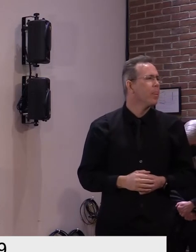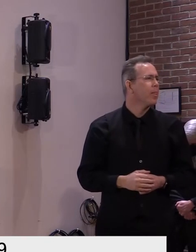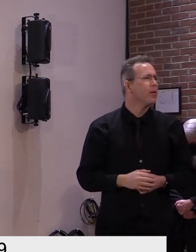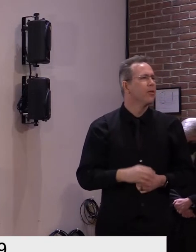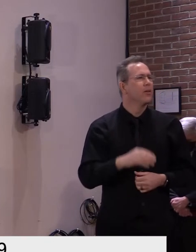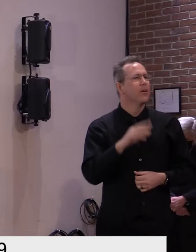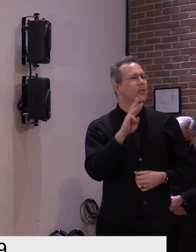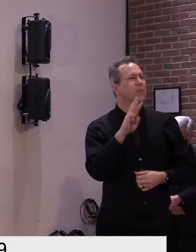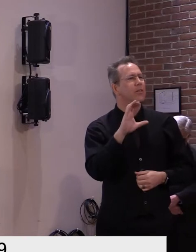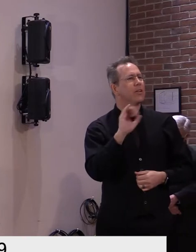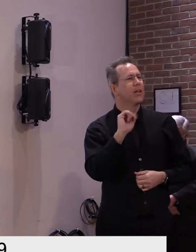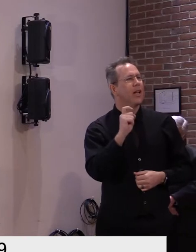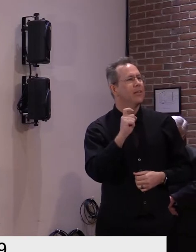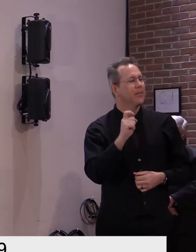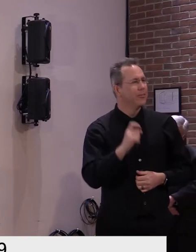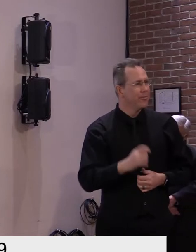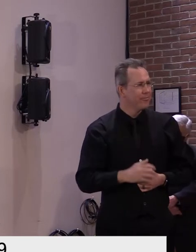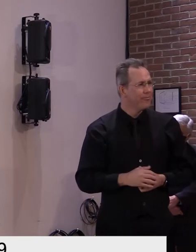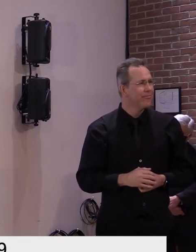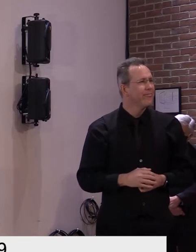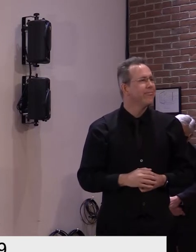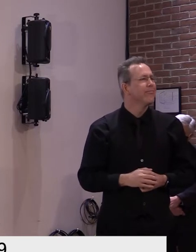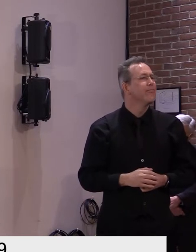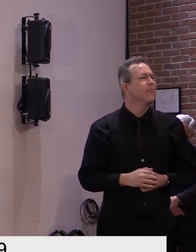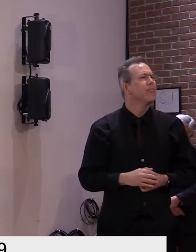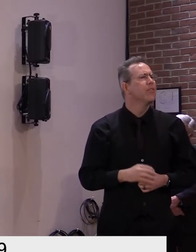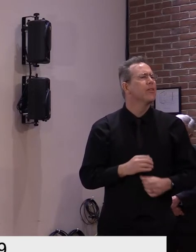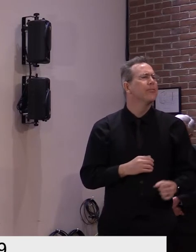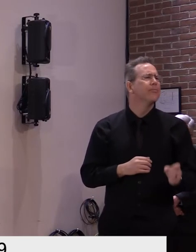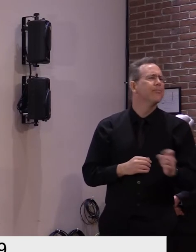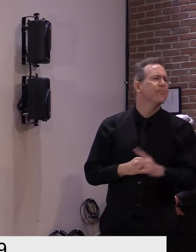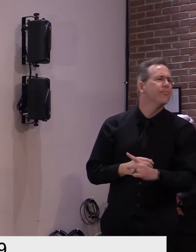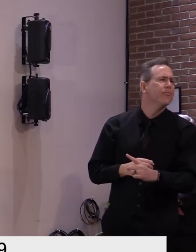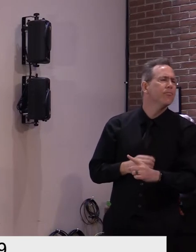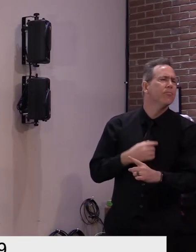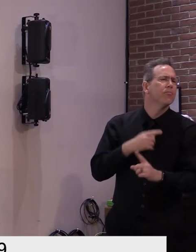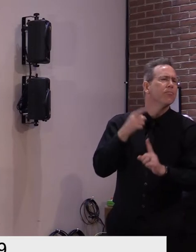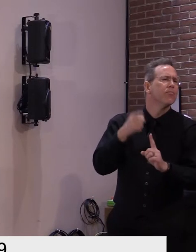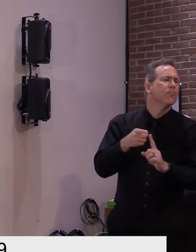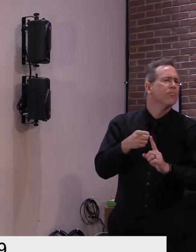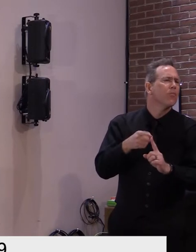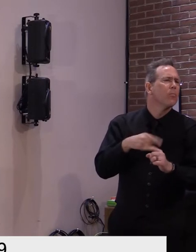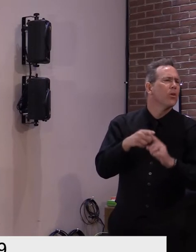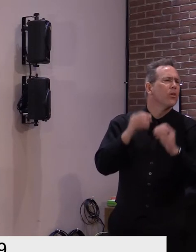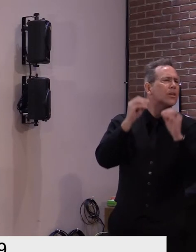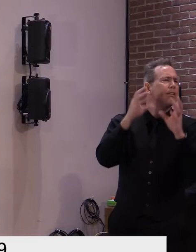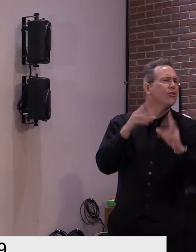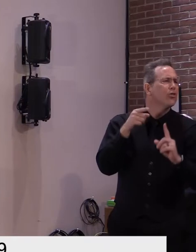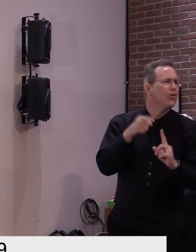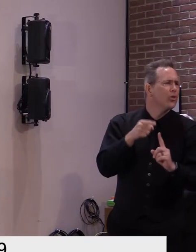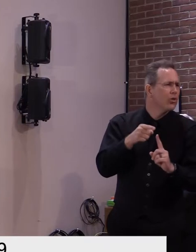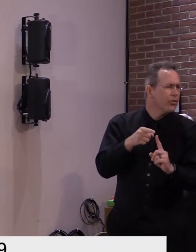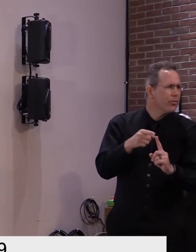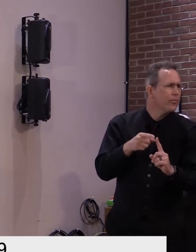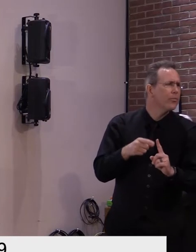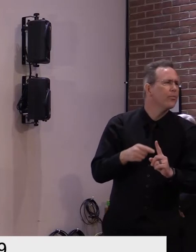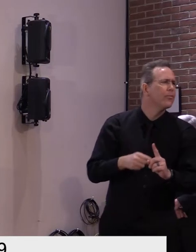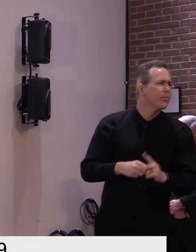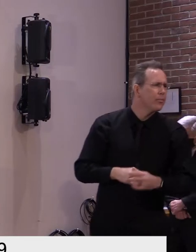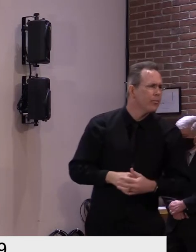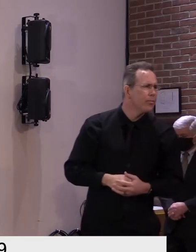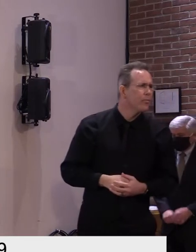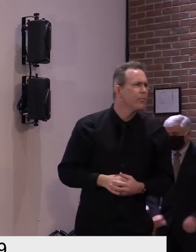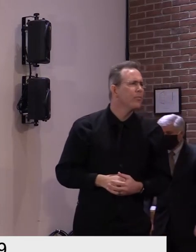Avery, WCAX. I was hoping we could get an update on teacher clinics. So how many teacher-specific clinics have been held so far, and how many are scheduled, and when?